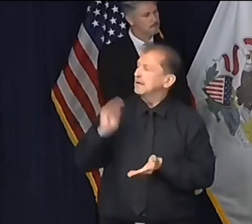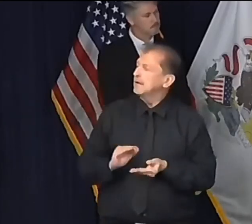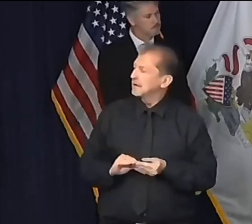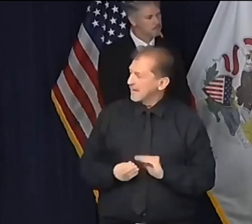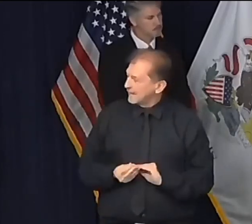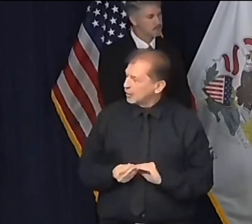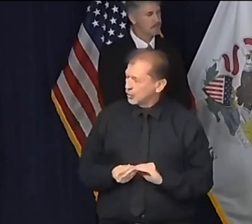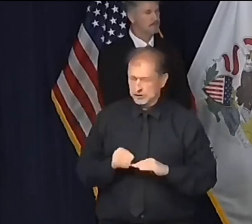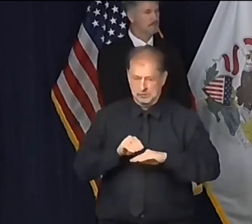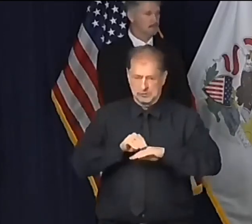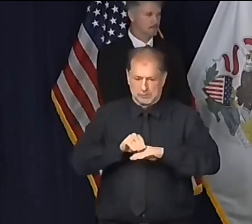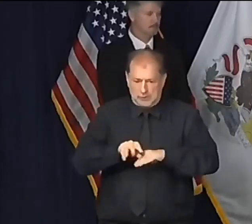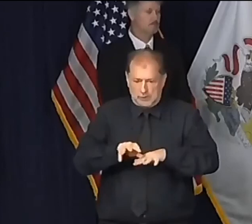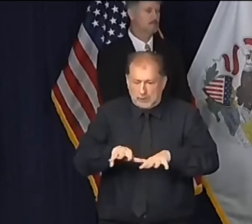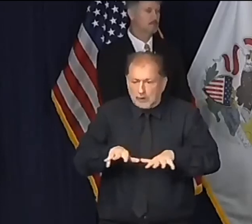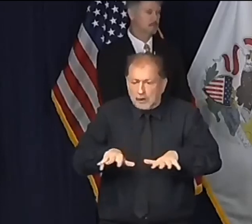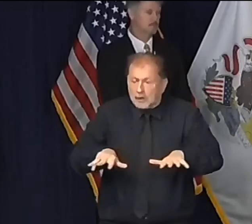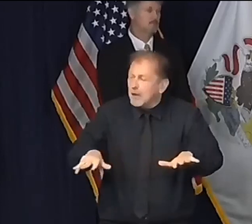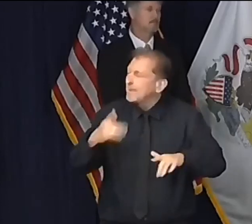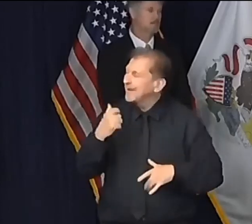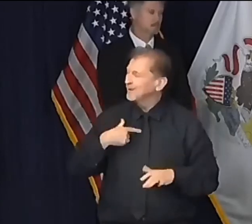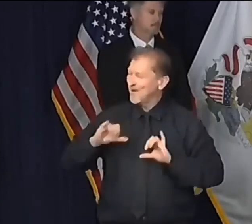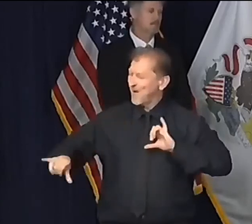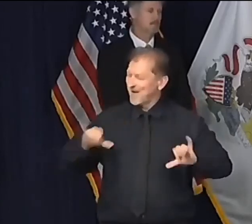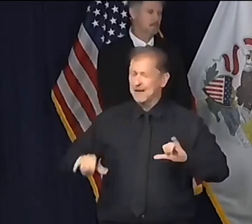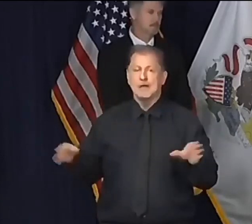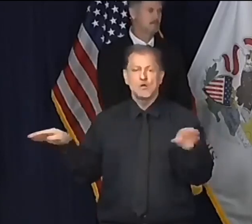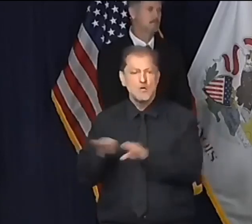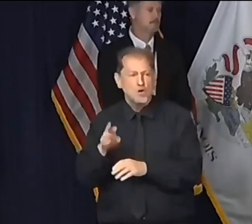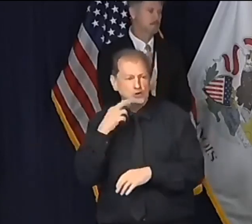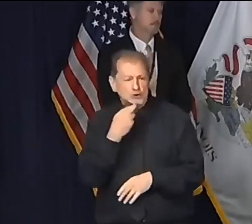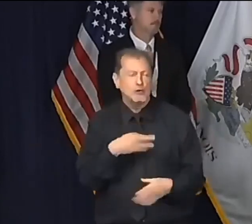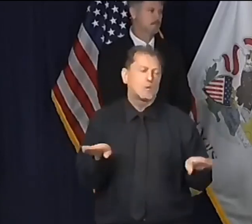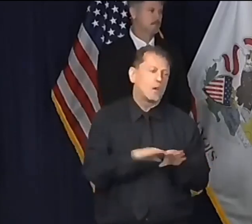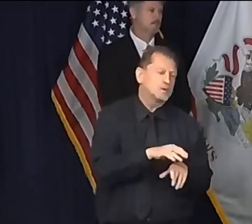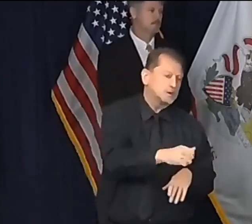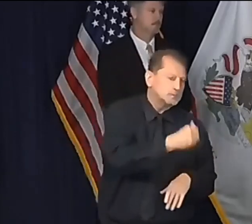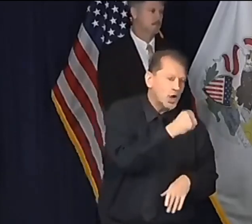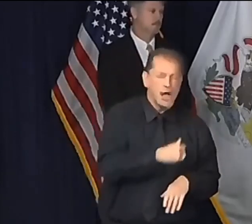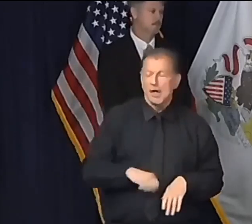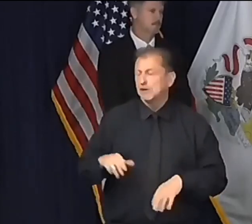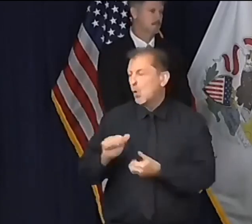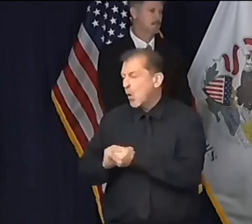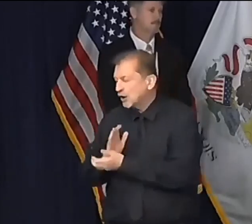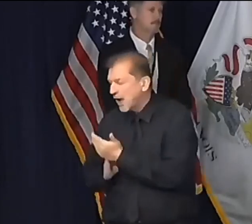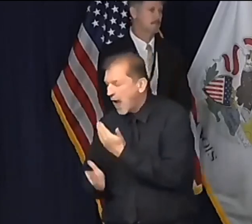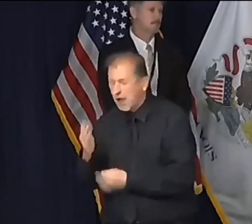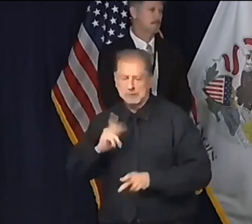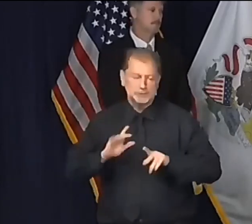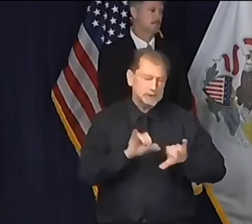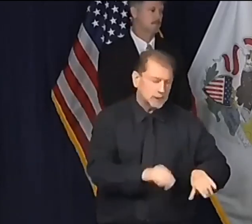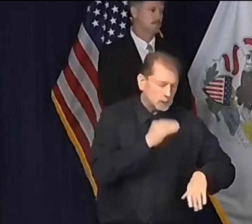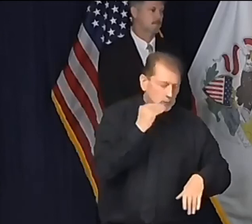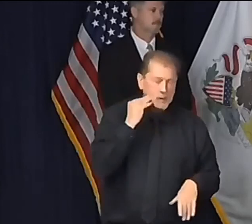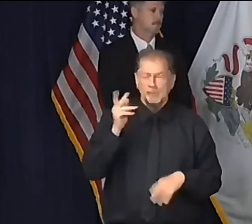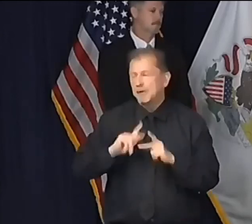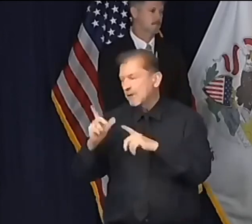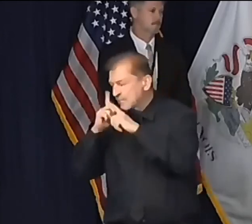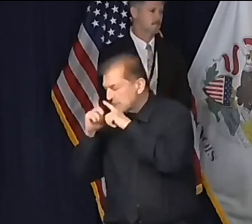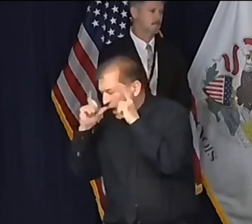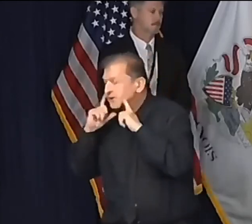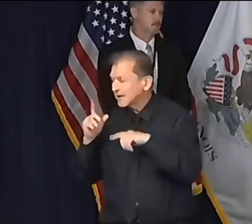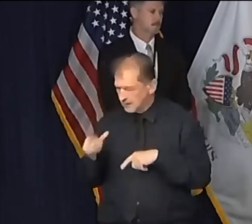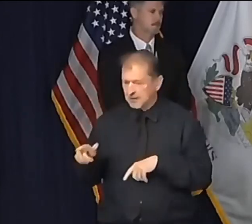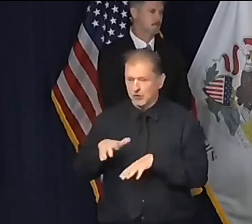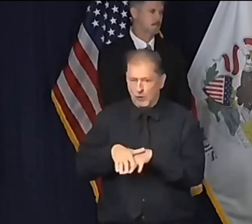do with the orders that we've put in place. People staying at home, people washing their hands, people doing the right thing, people wearing masks.